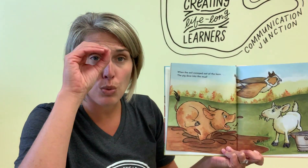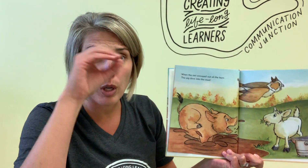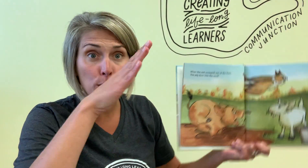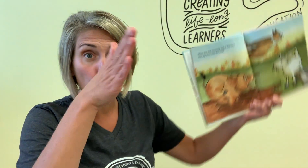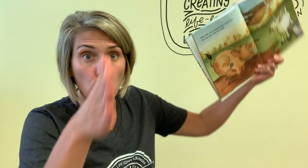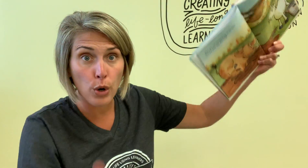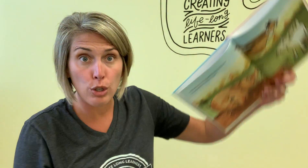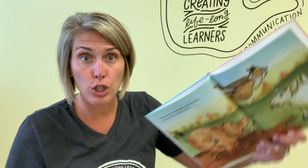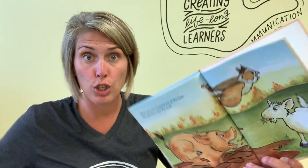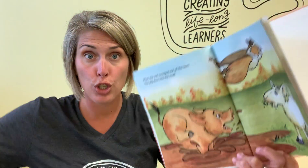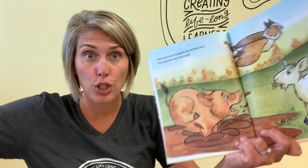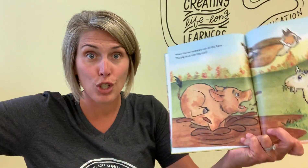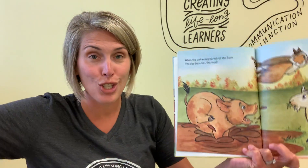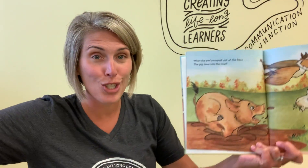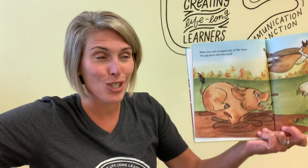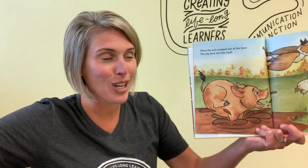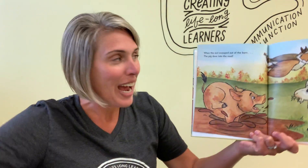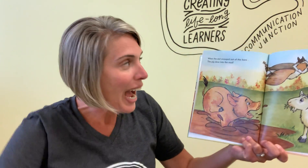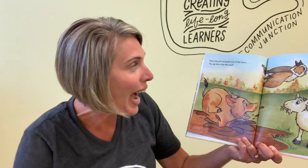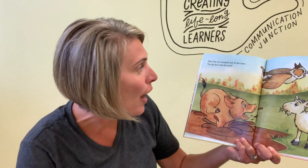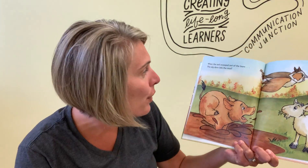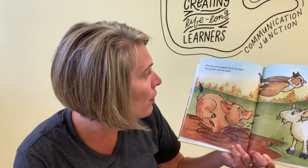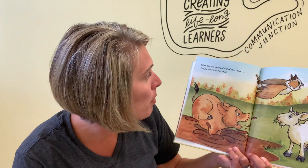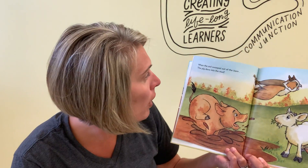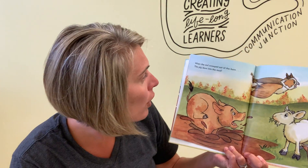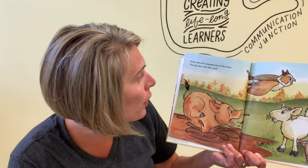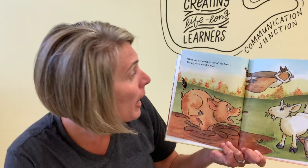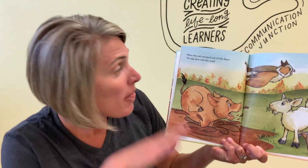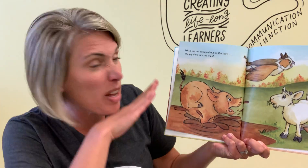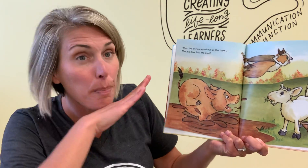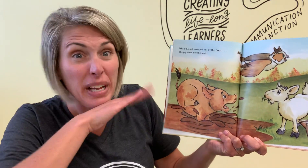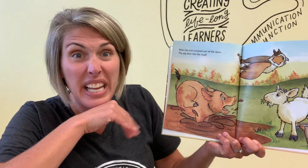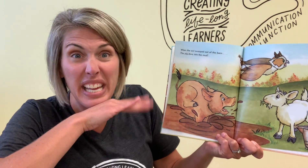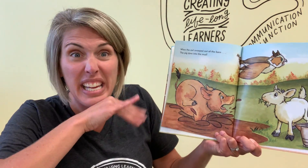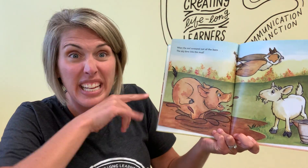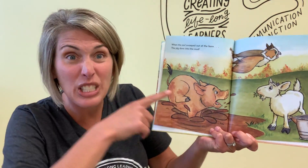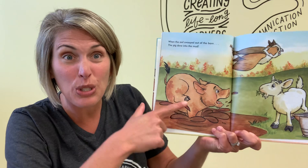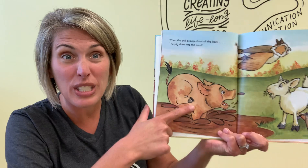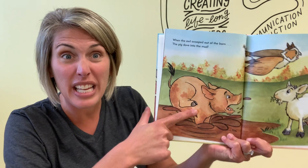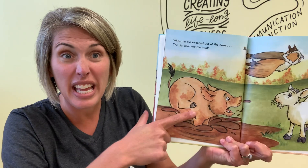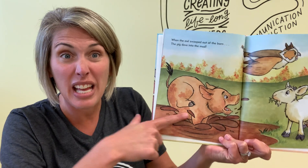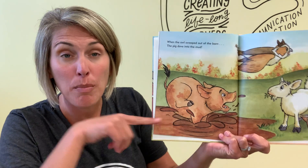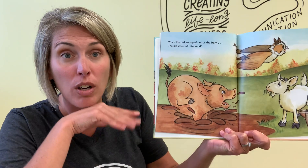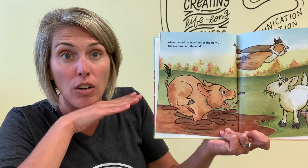swooped whoosh, out of the barn, the pig, do you see him?